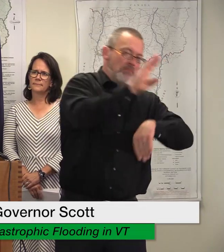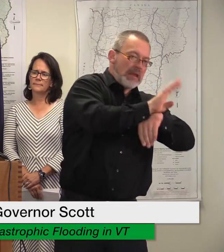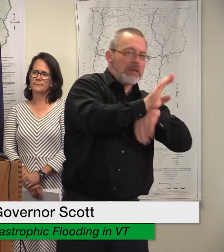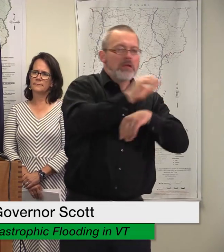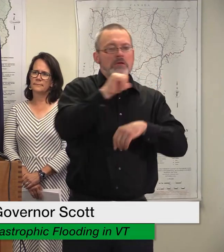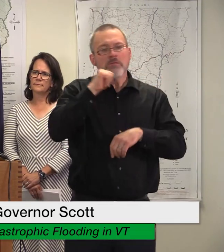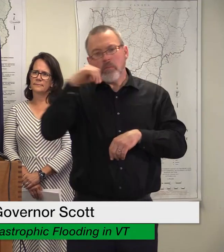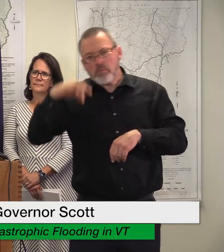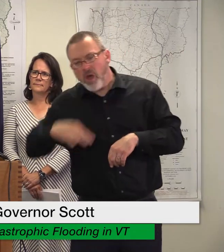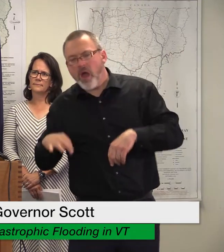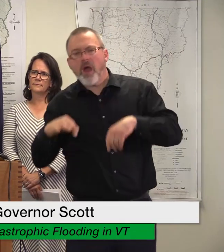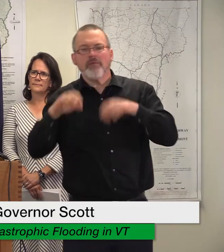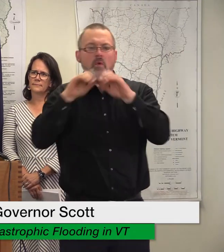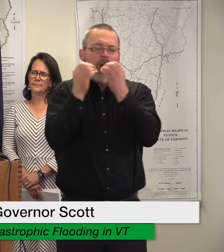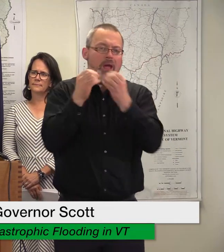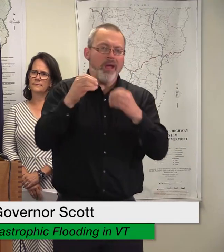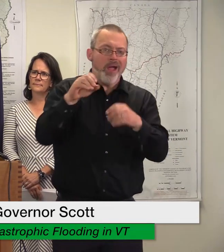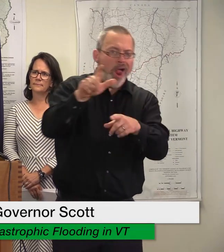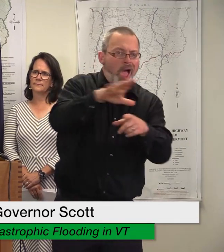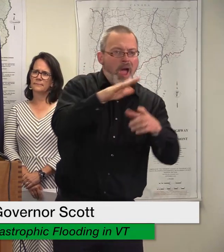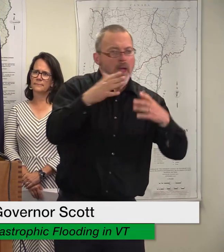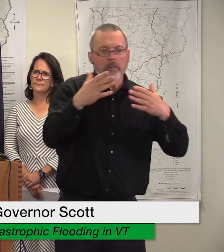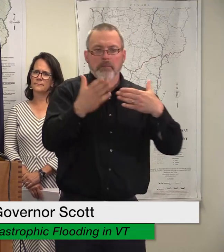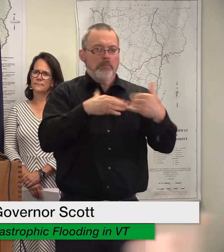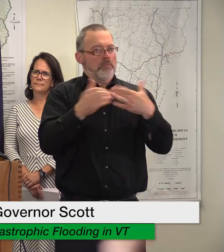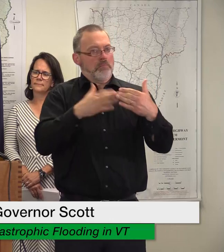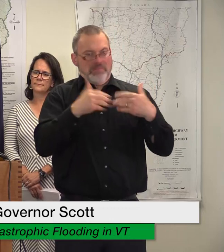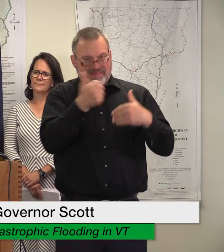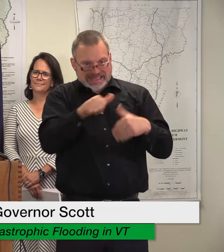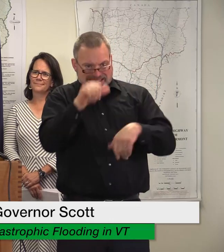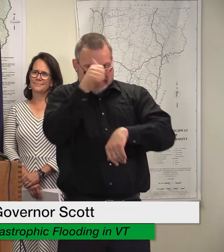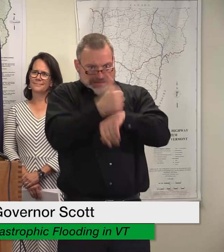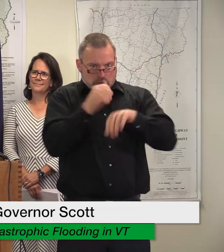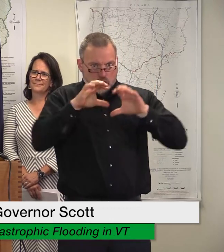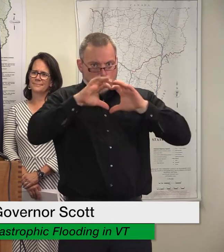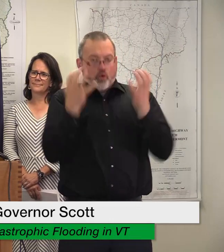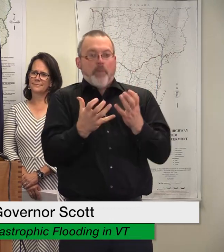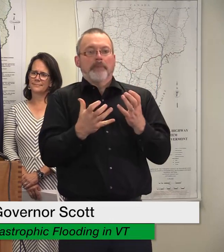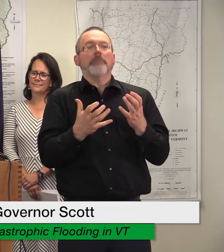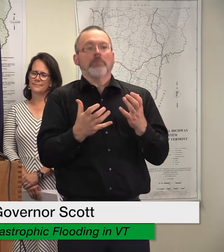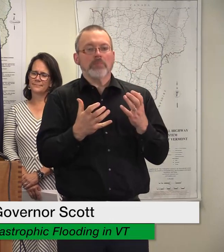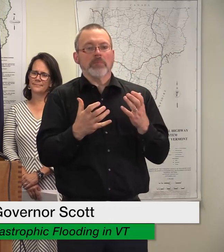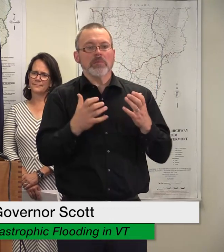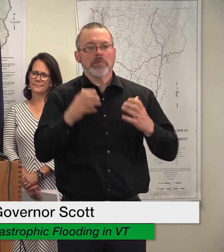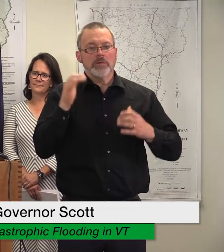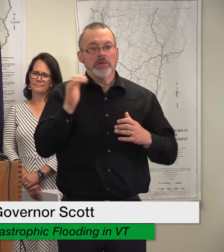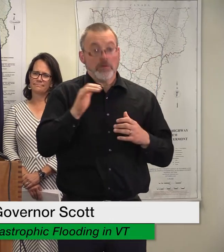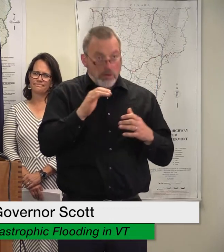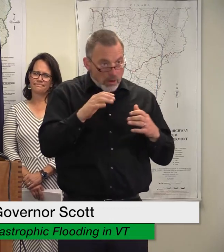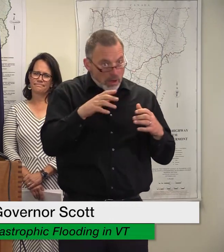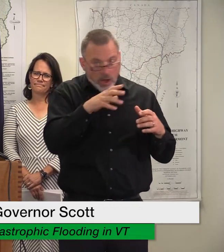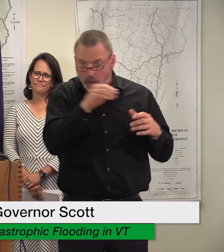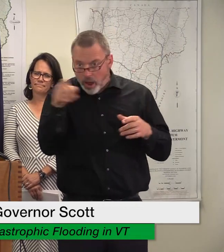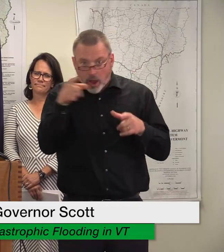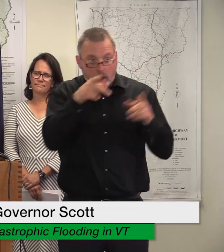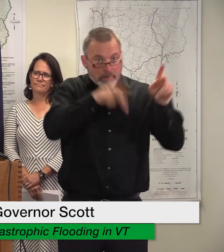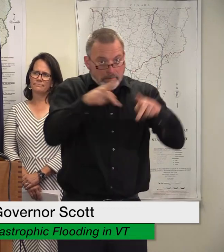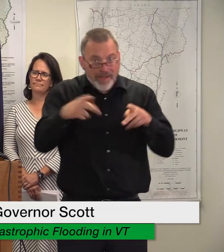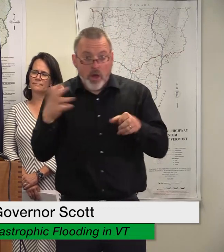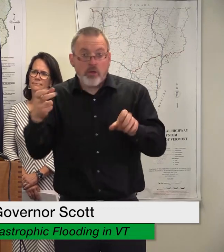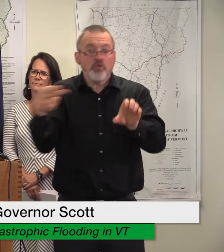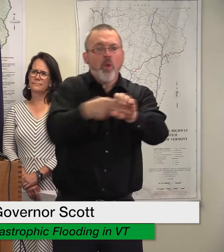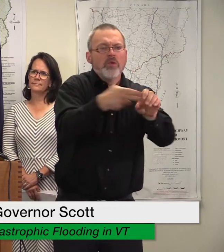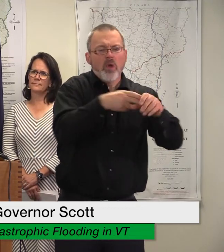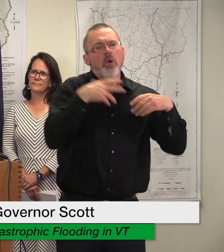clubs, neighborhoods, and others. And we will also continue to collect the names of individual volunteers.